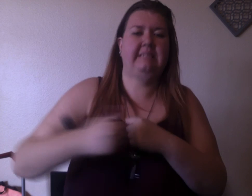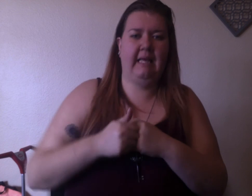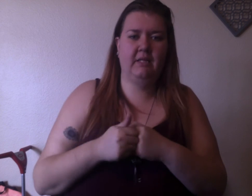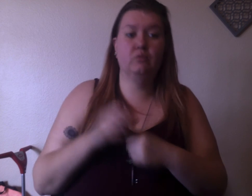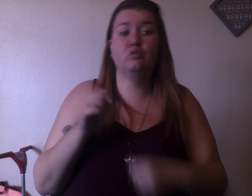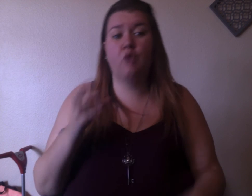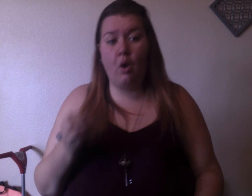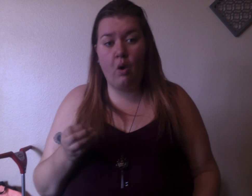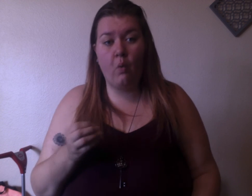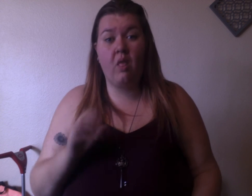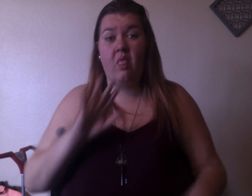whole scheme of things,